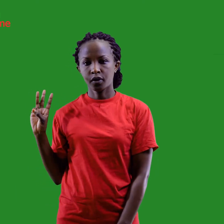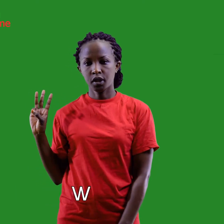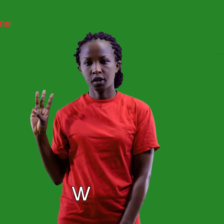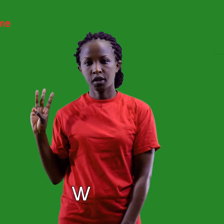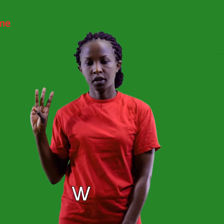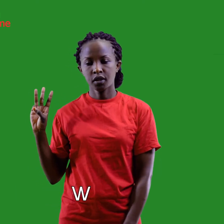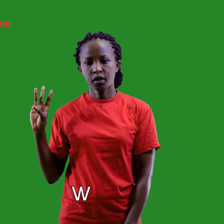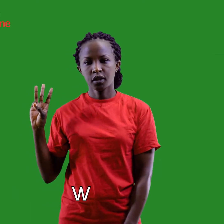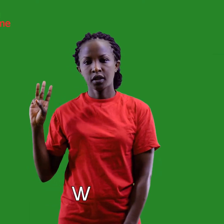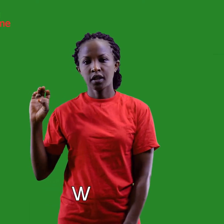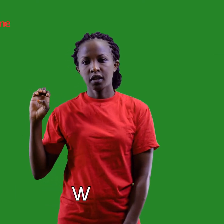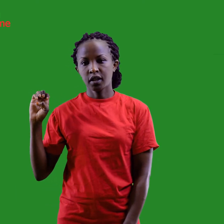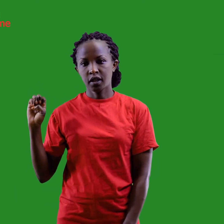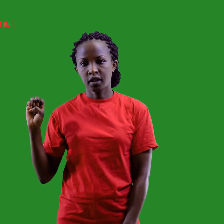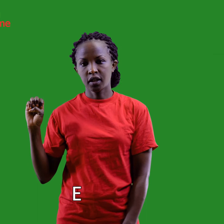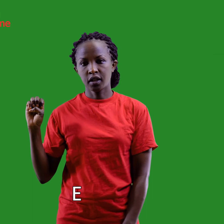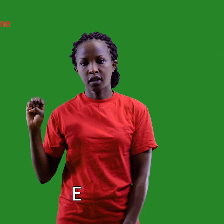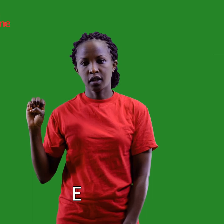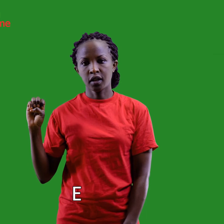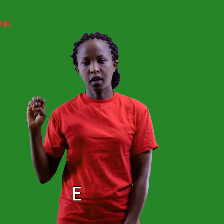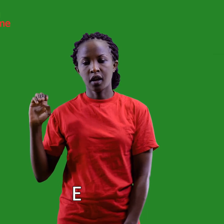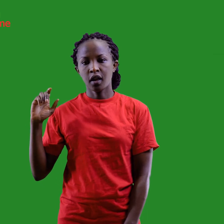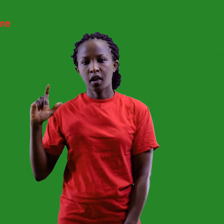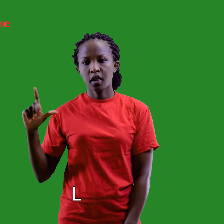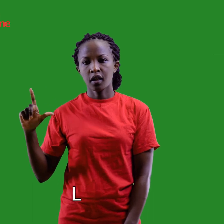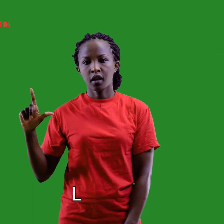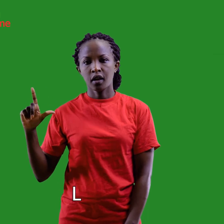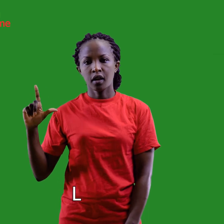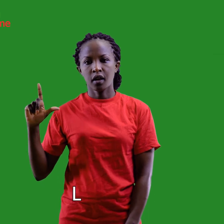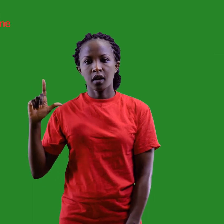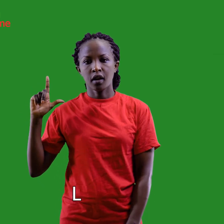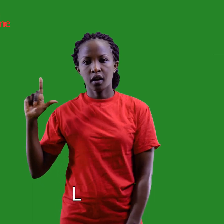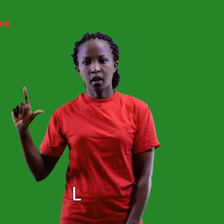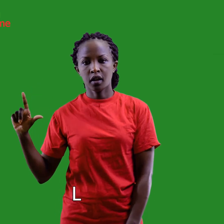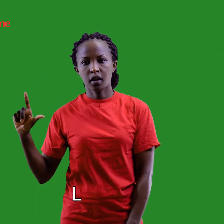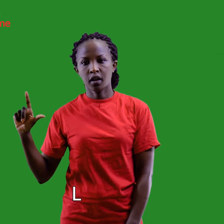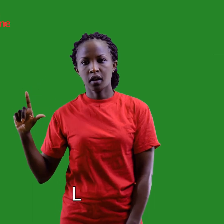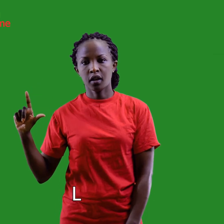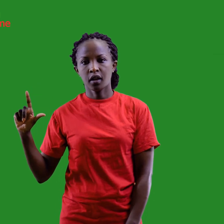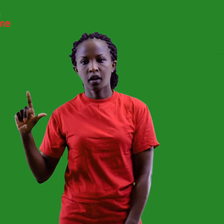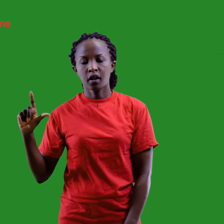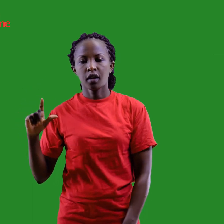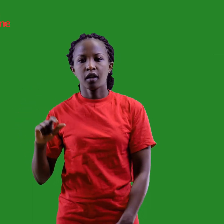W E L L.